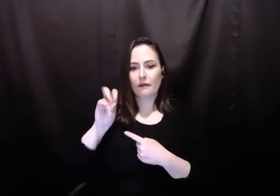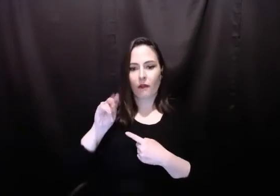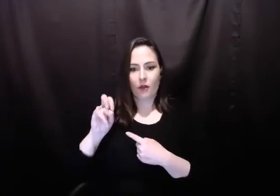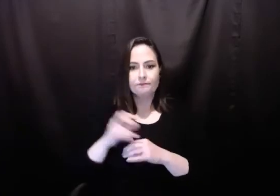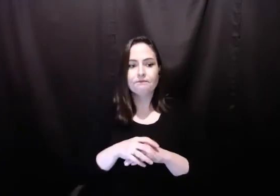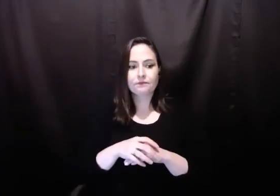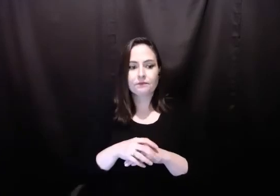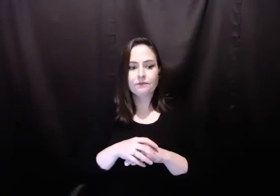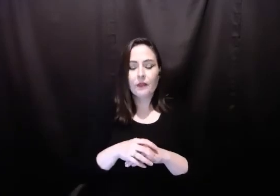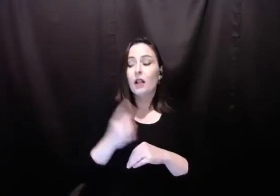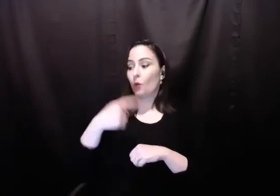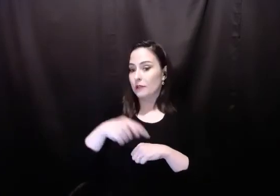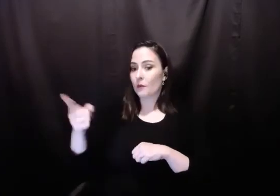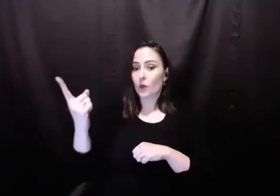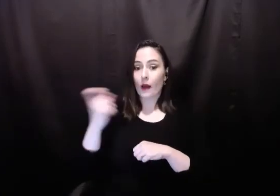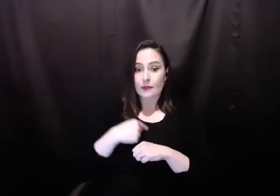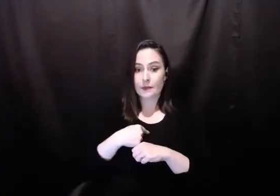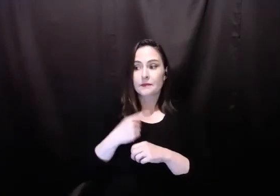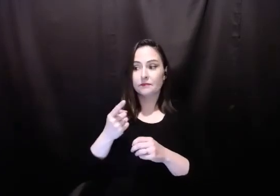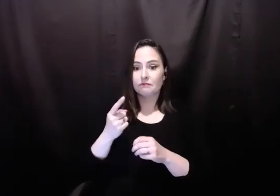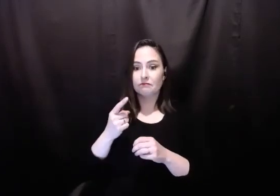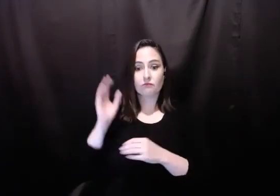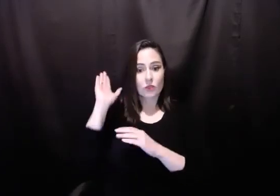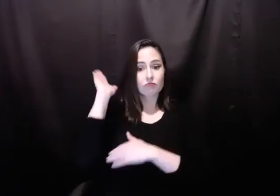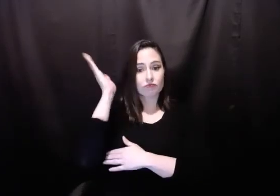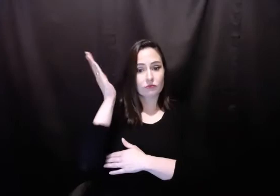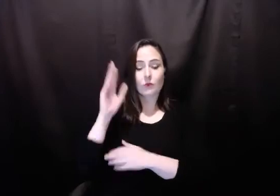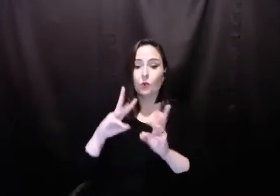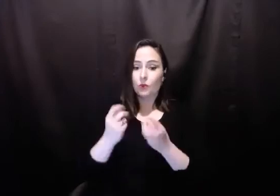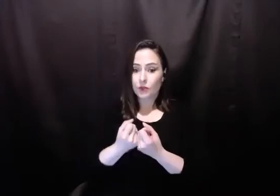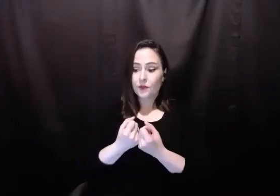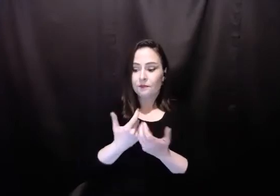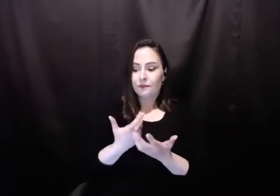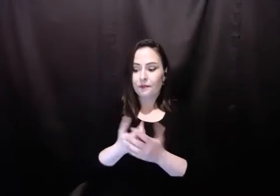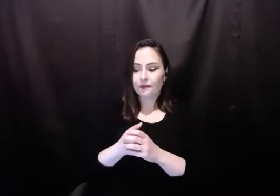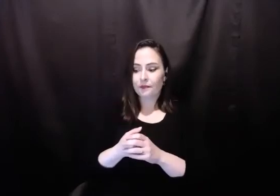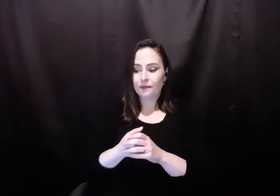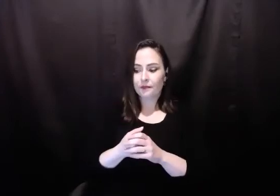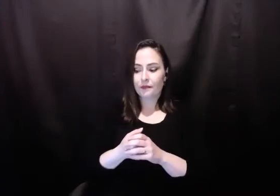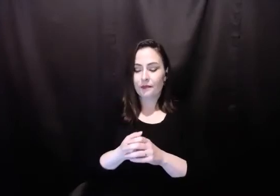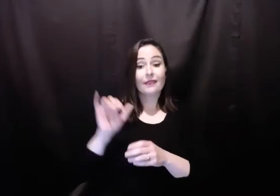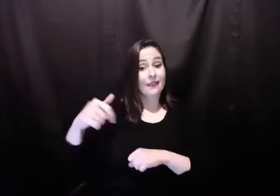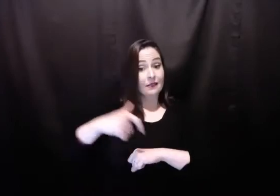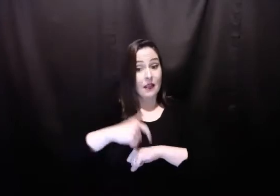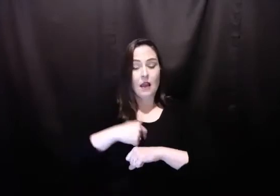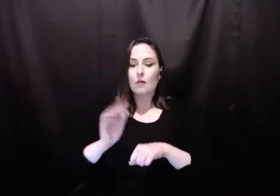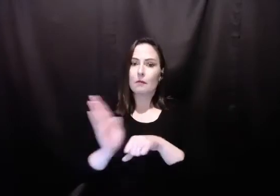was busy with so many other things that I just think I said to you, that's not going to work for me. And you graciously accepted